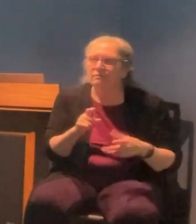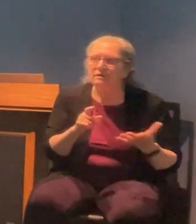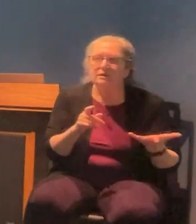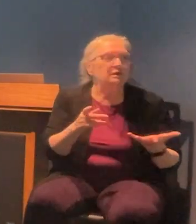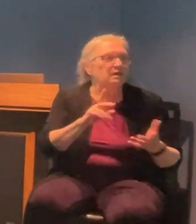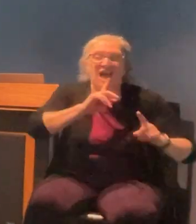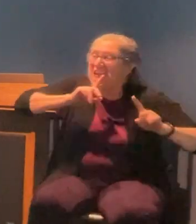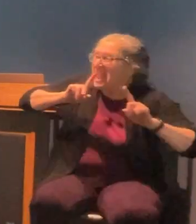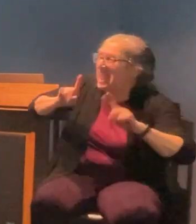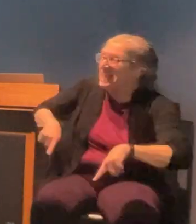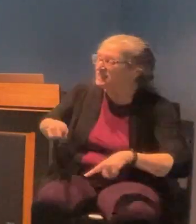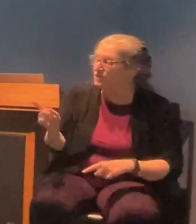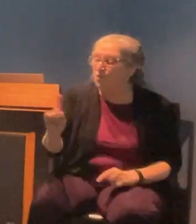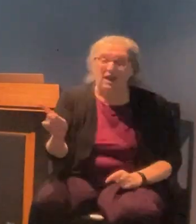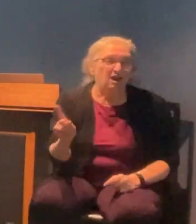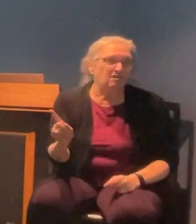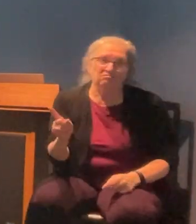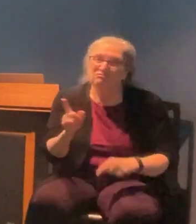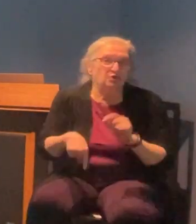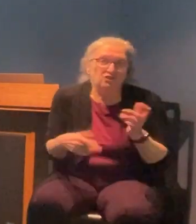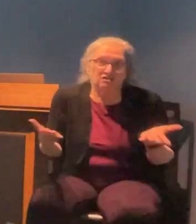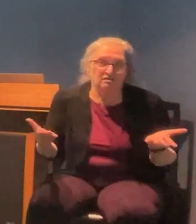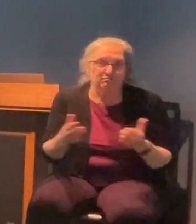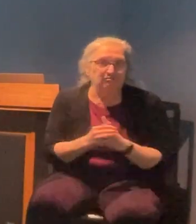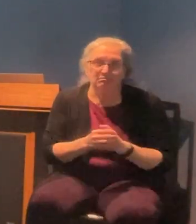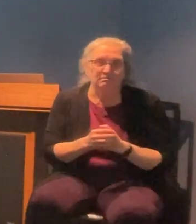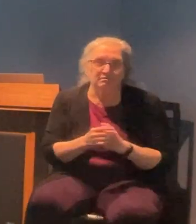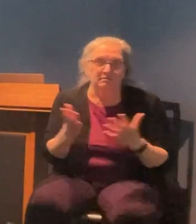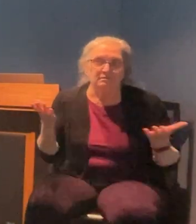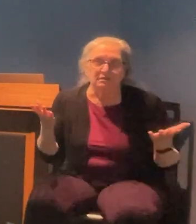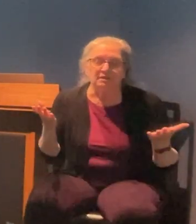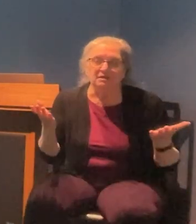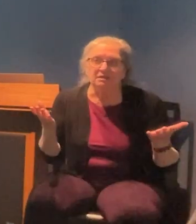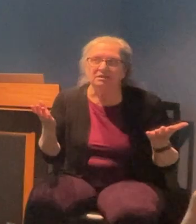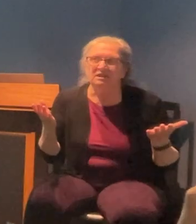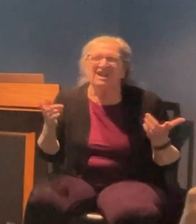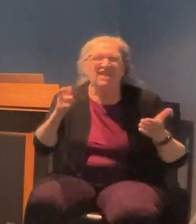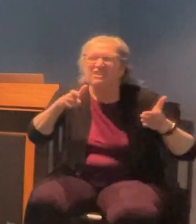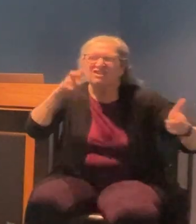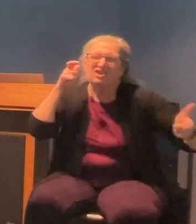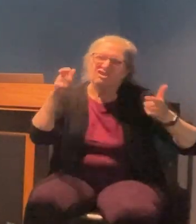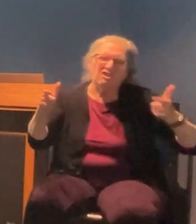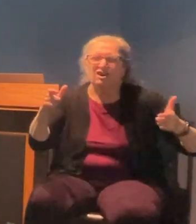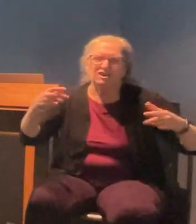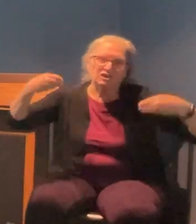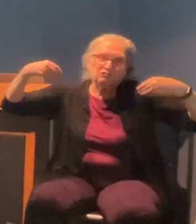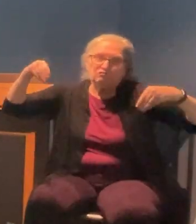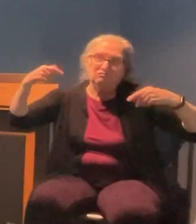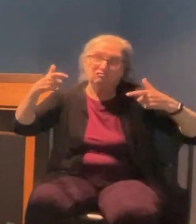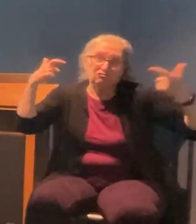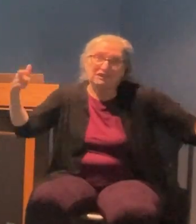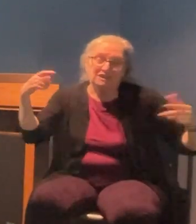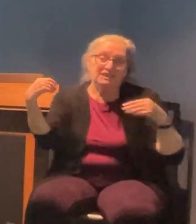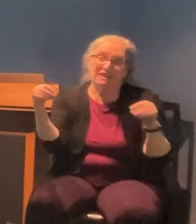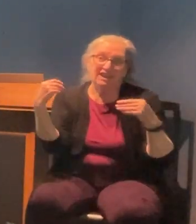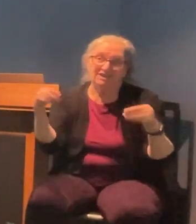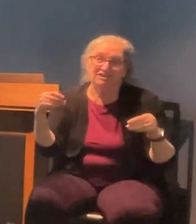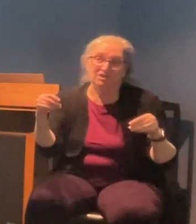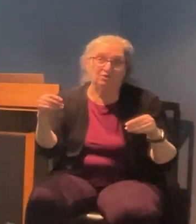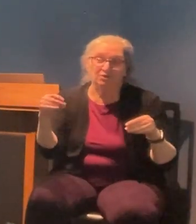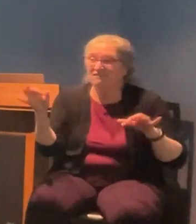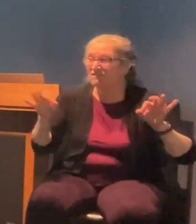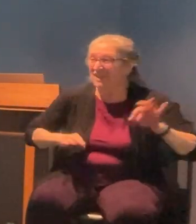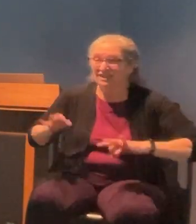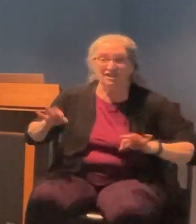couldn't answer the simple question. And they're like the largest retail for ultra fast fashion today, and they